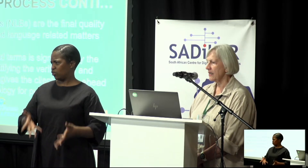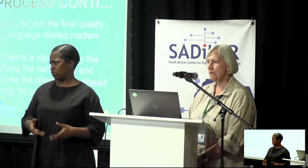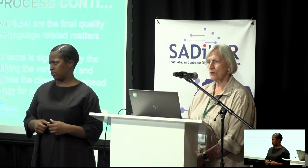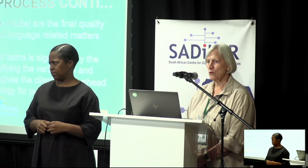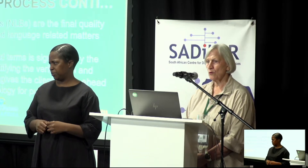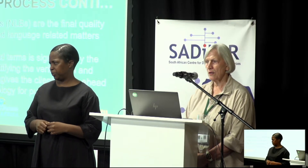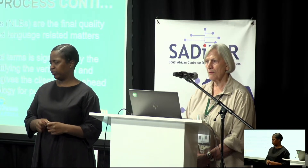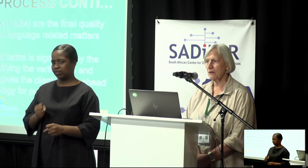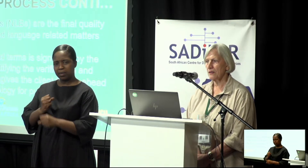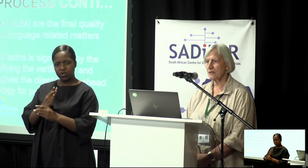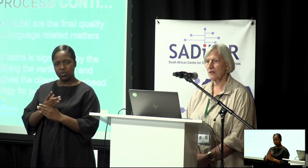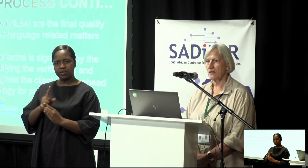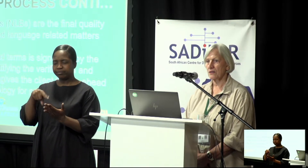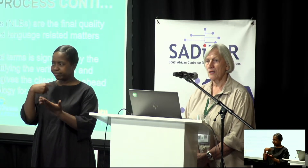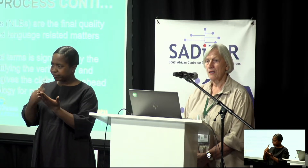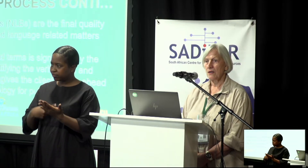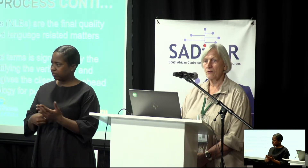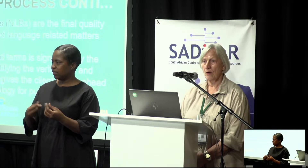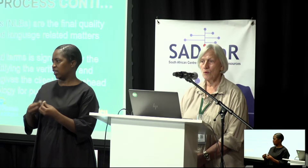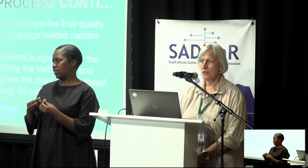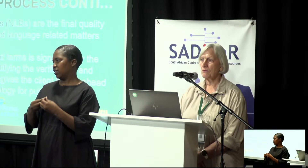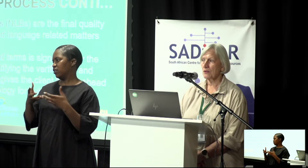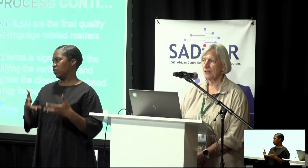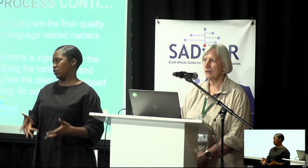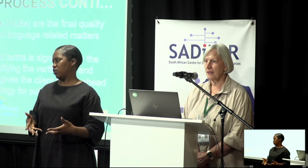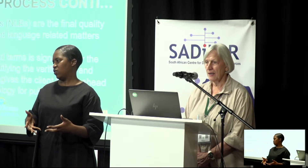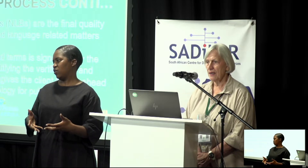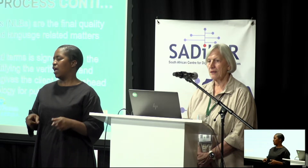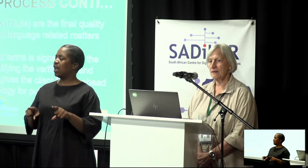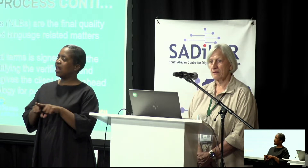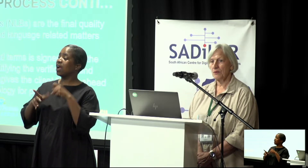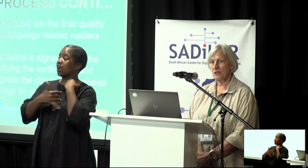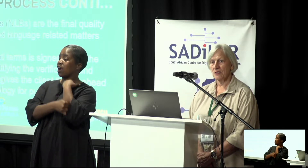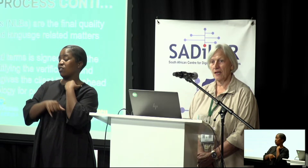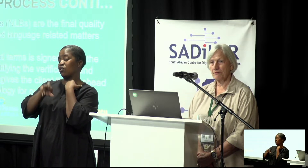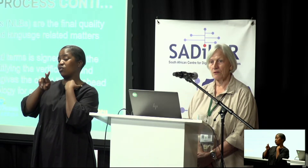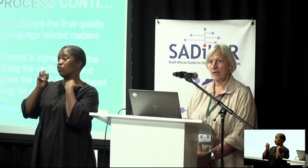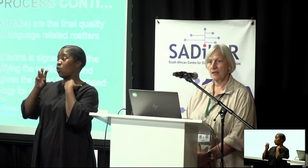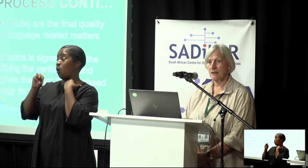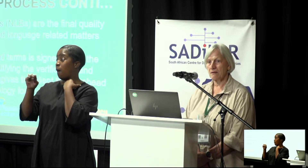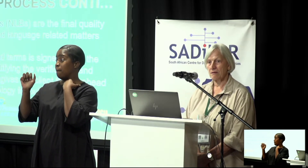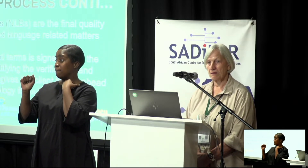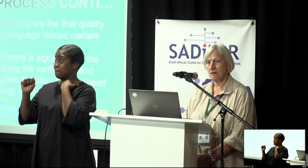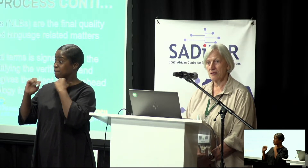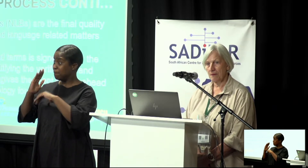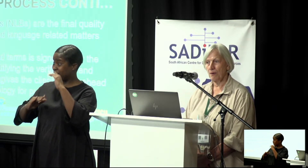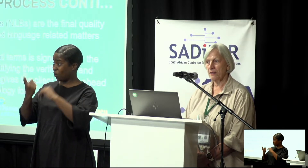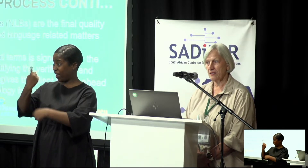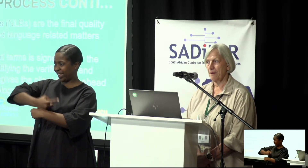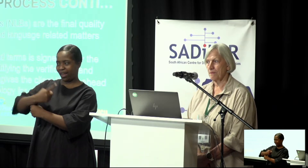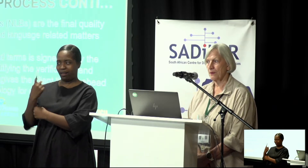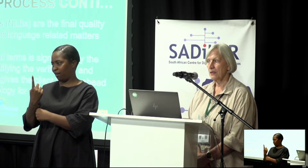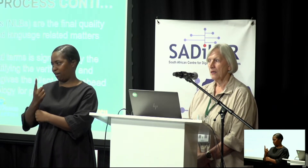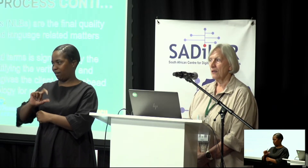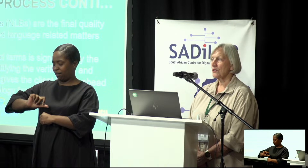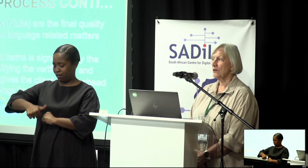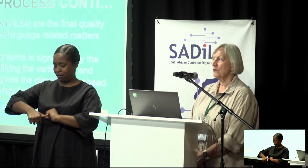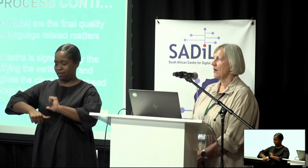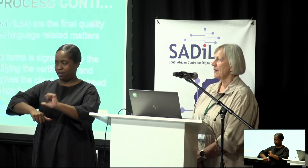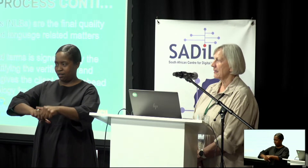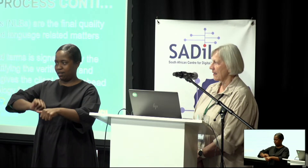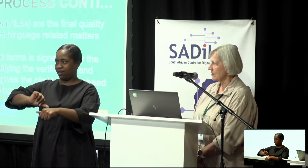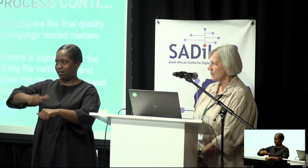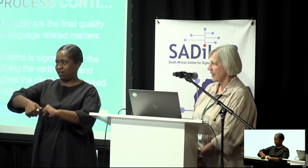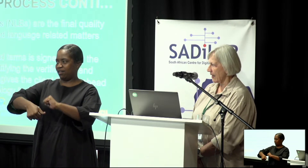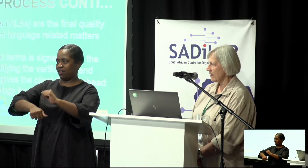events and keep on talking about these things. Rome wasn't built in a day, and we just have to take it step by step.